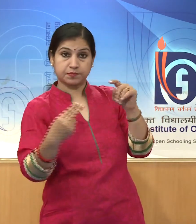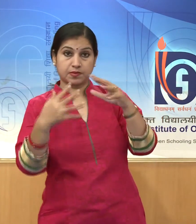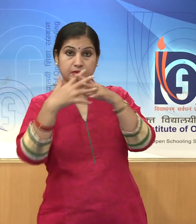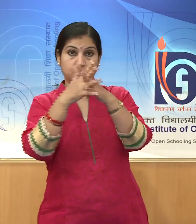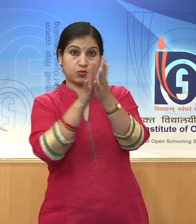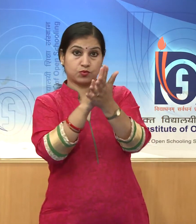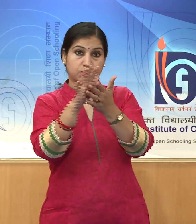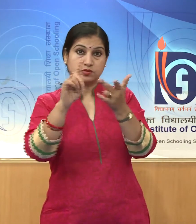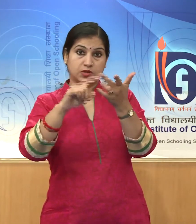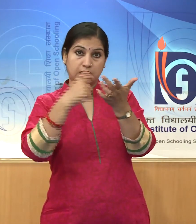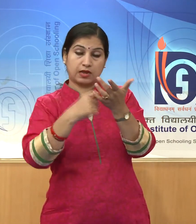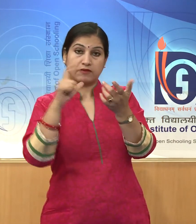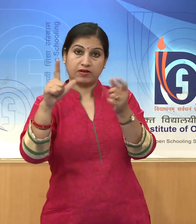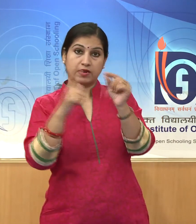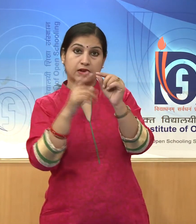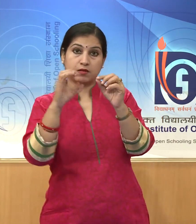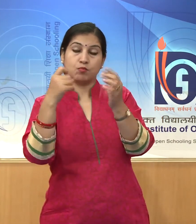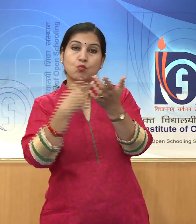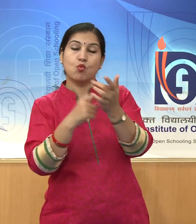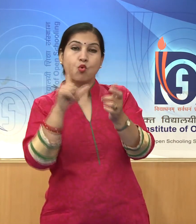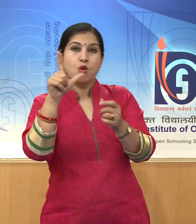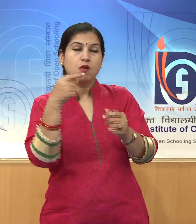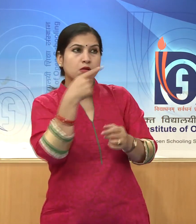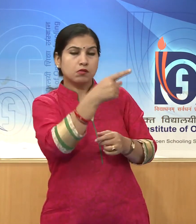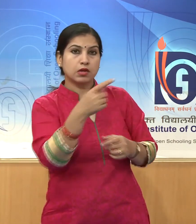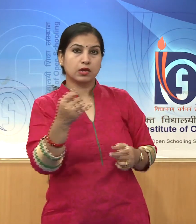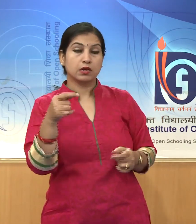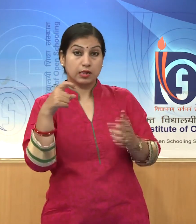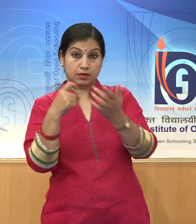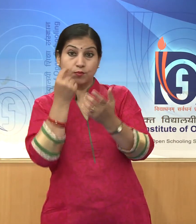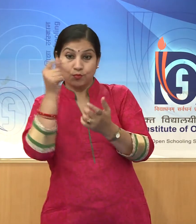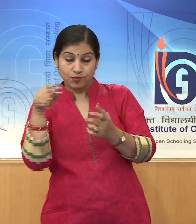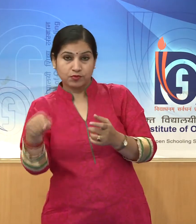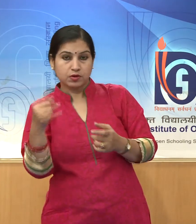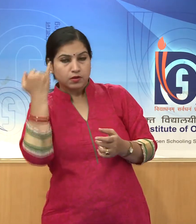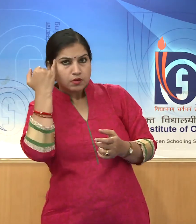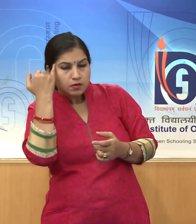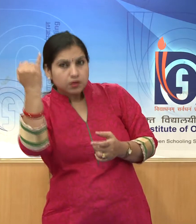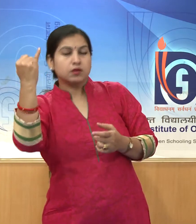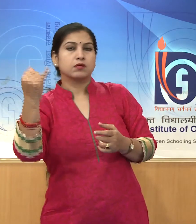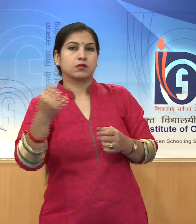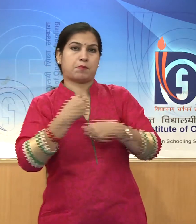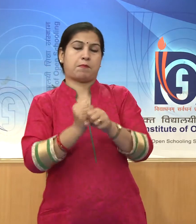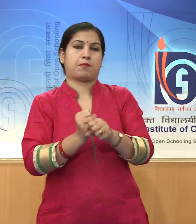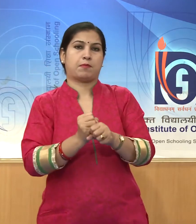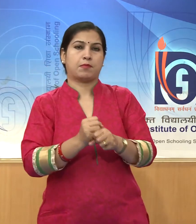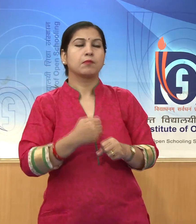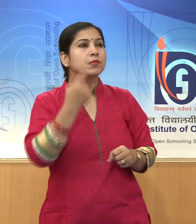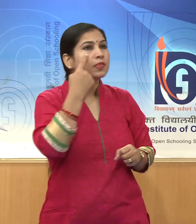Reddy creates new forms from known objects and